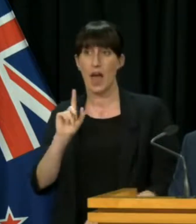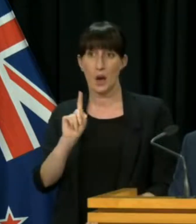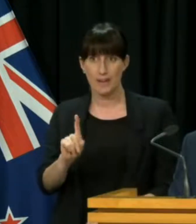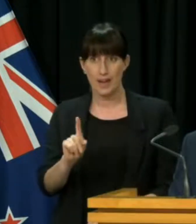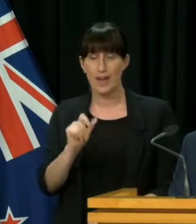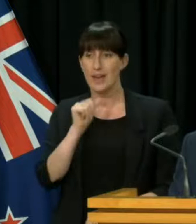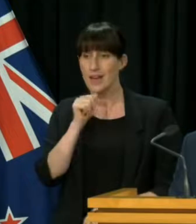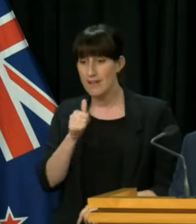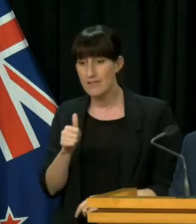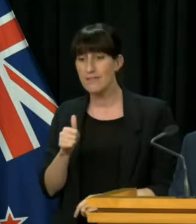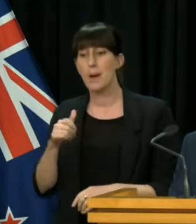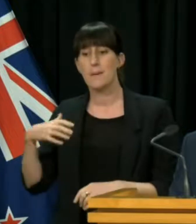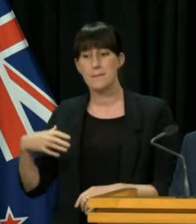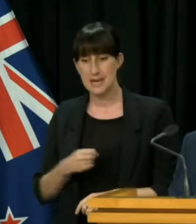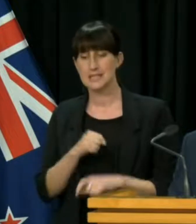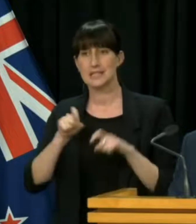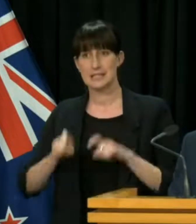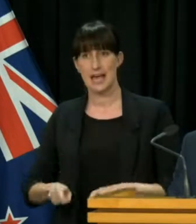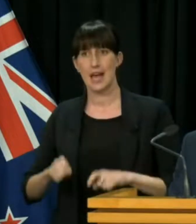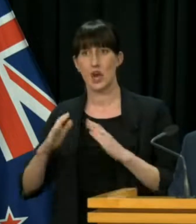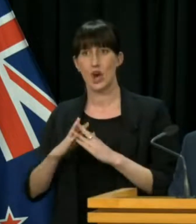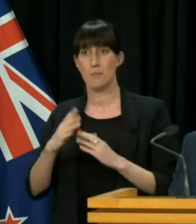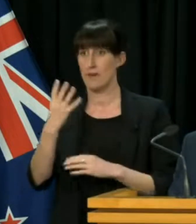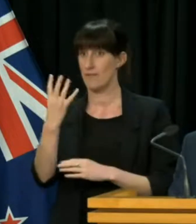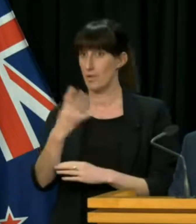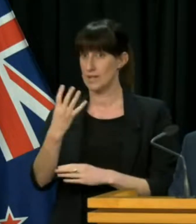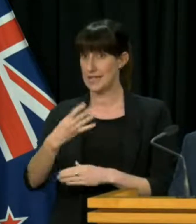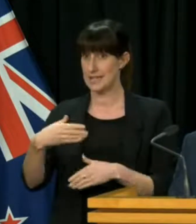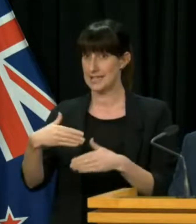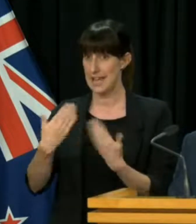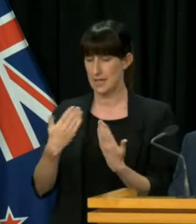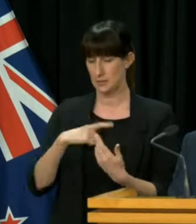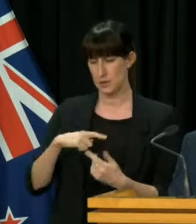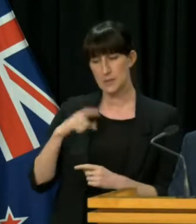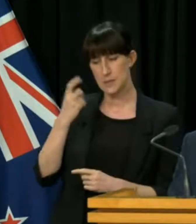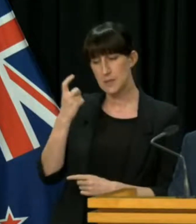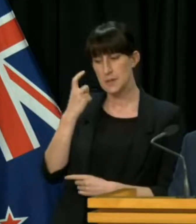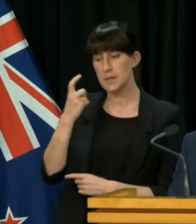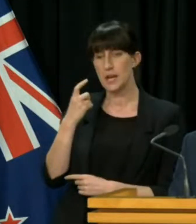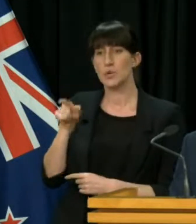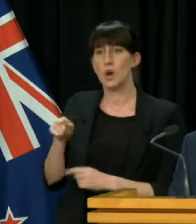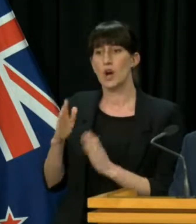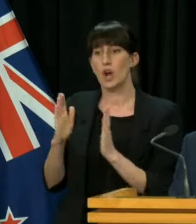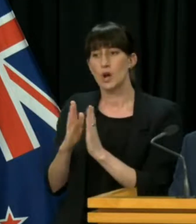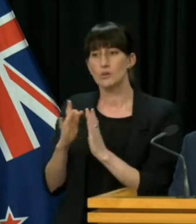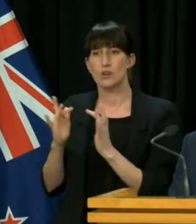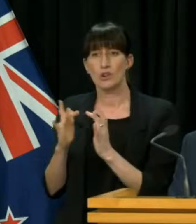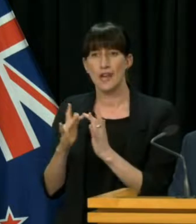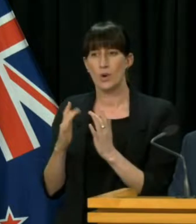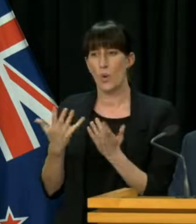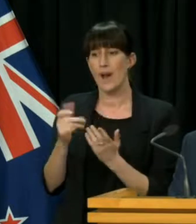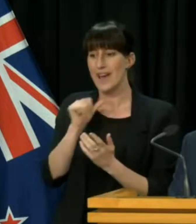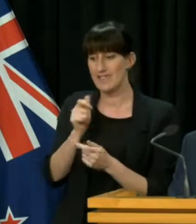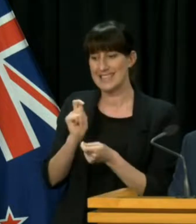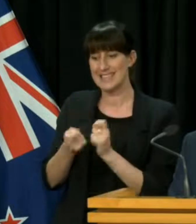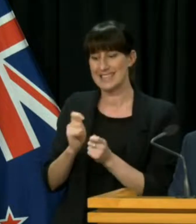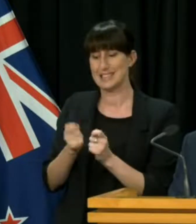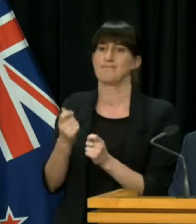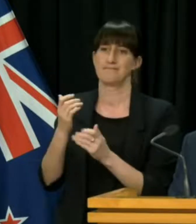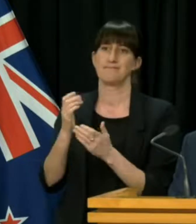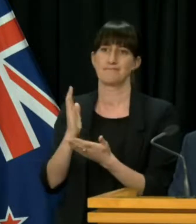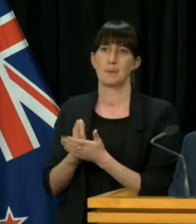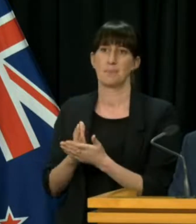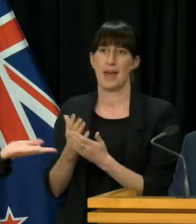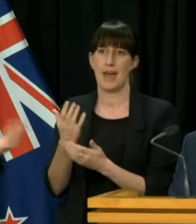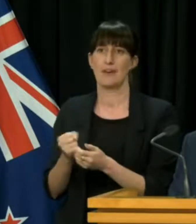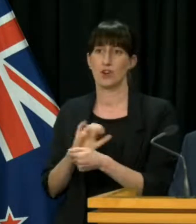for 14 days because we're concerned about them being a close contact, or if they test positive, that's when that extra support